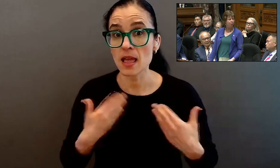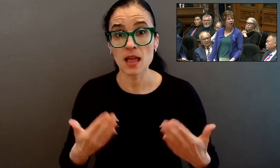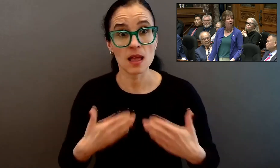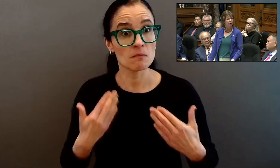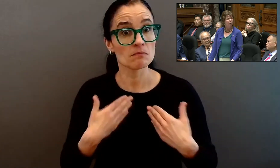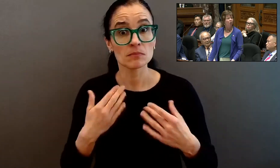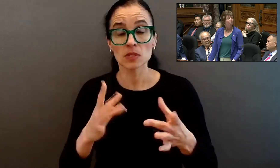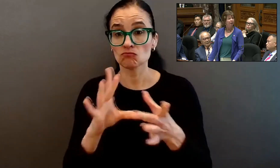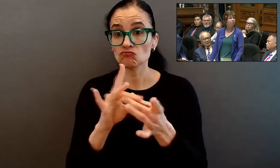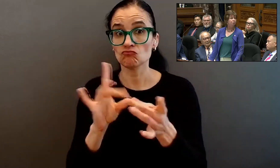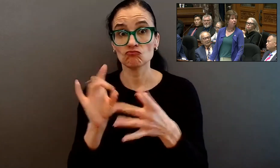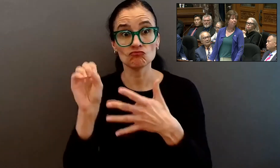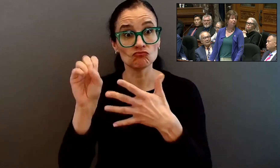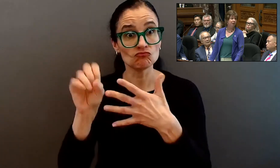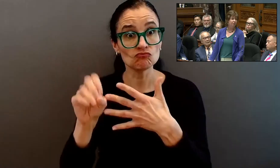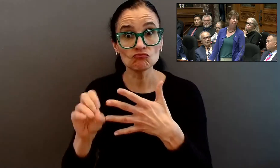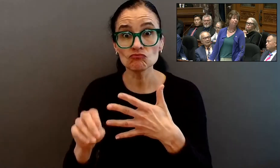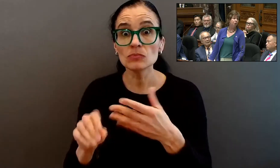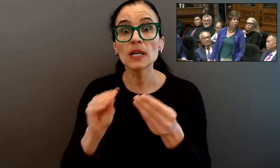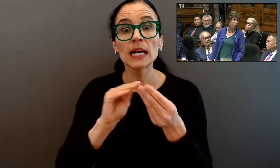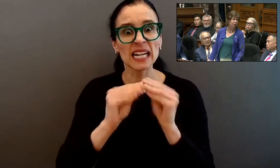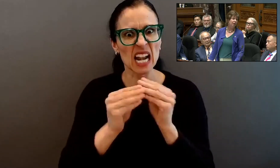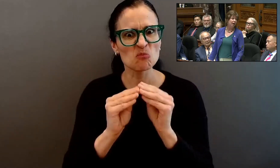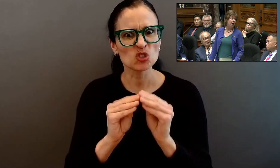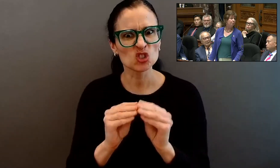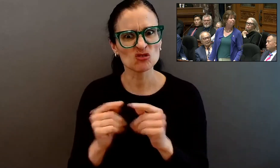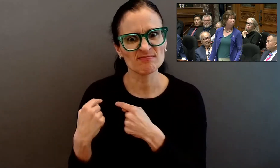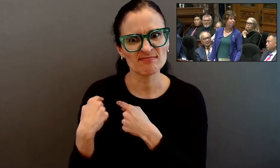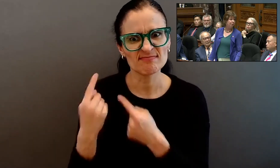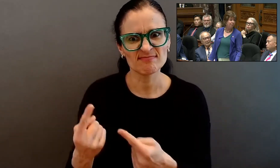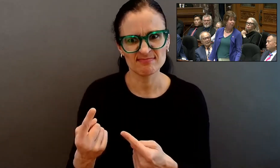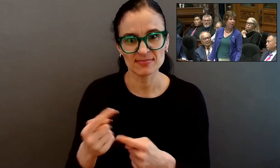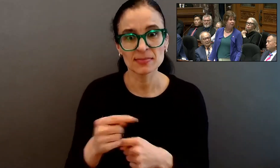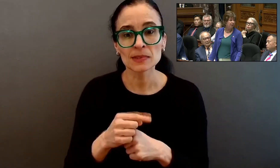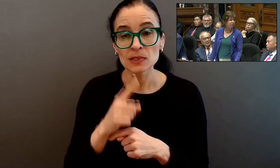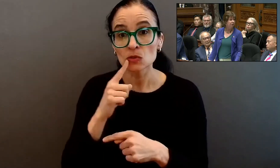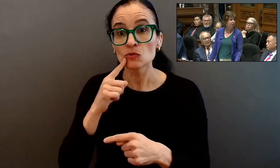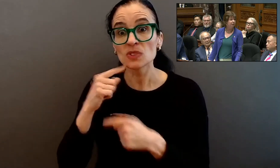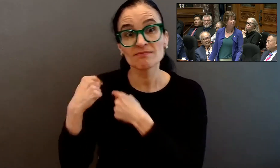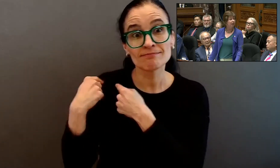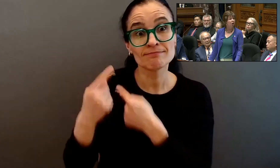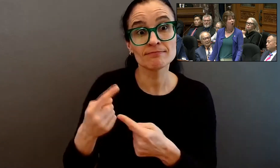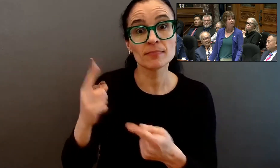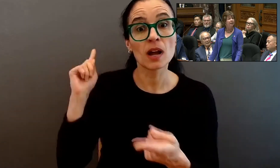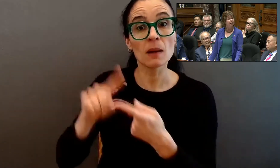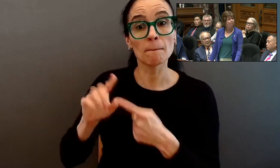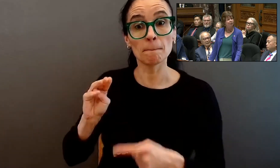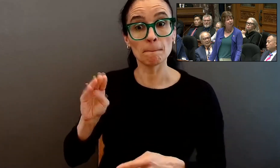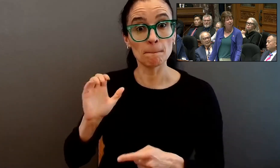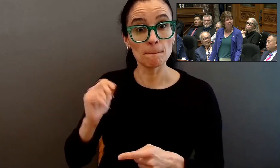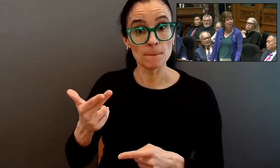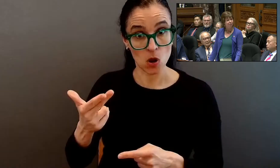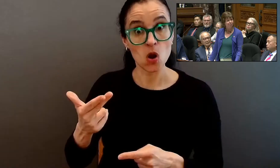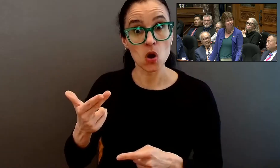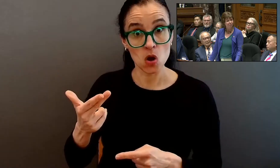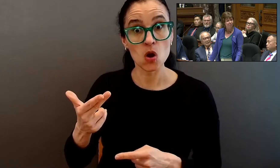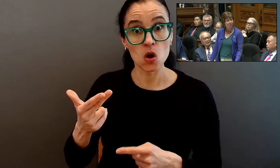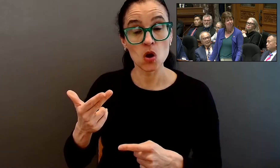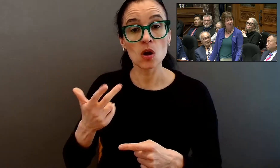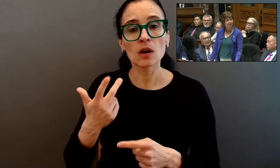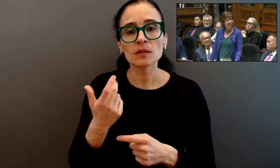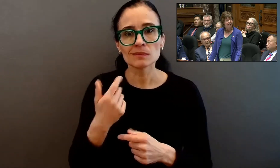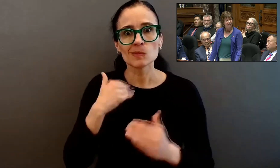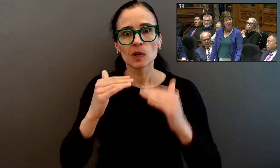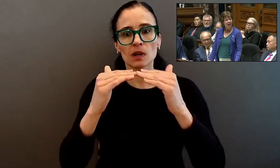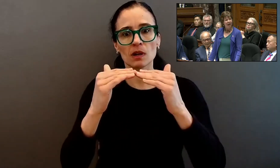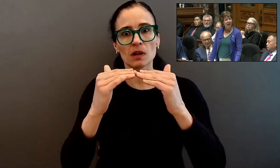year prior, we have 3% fewer people in the downtown east side on income